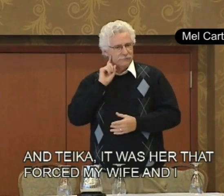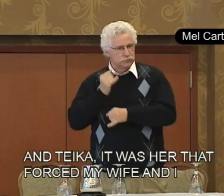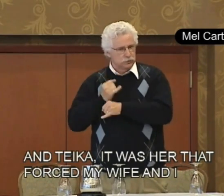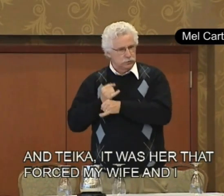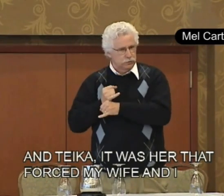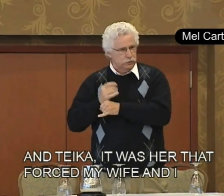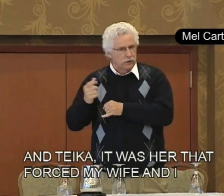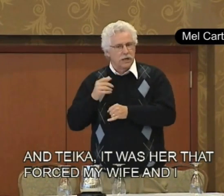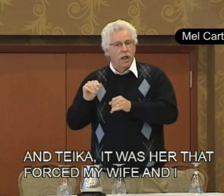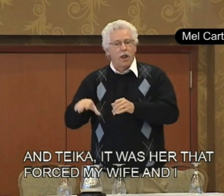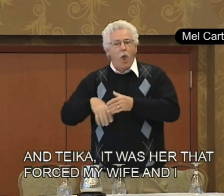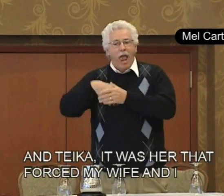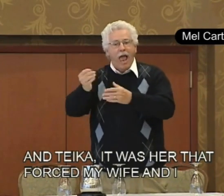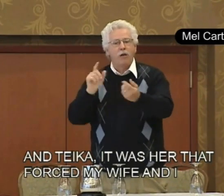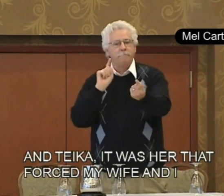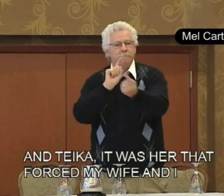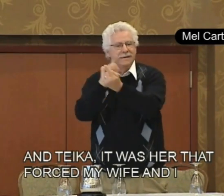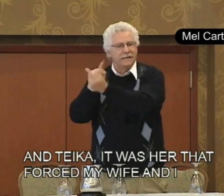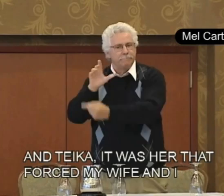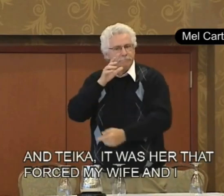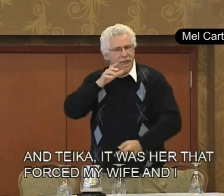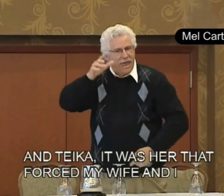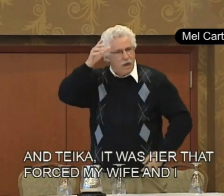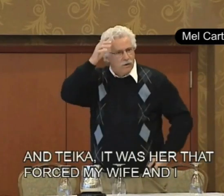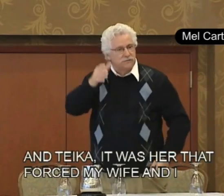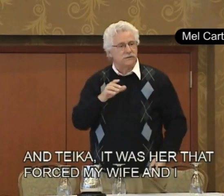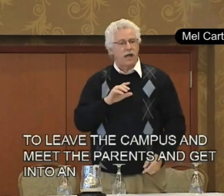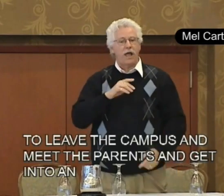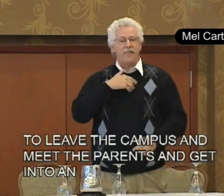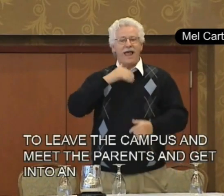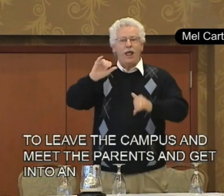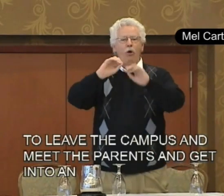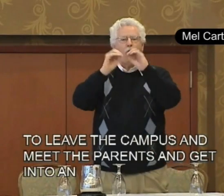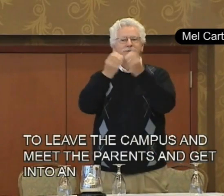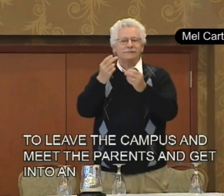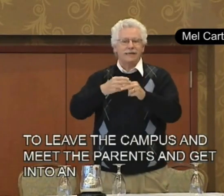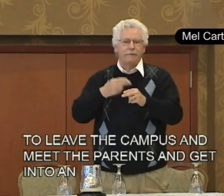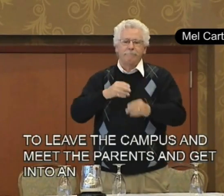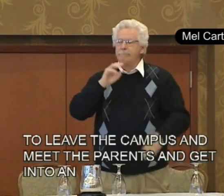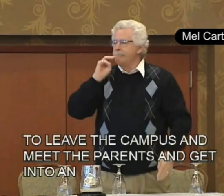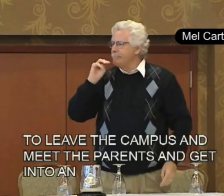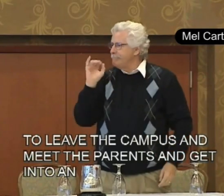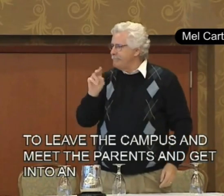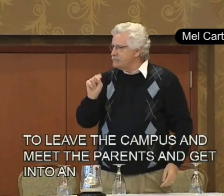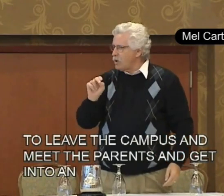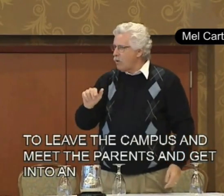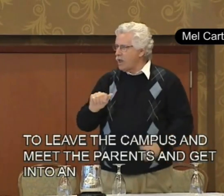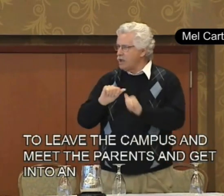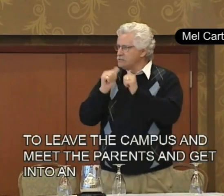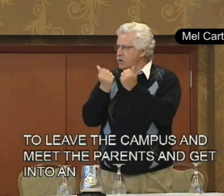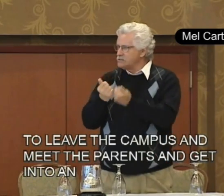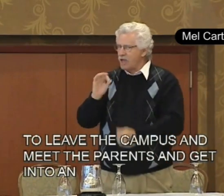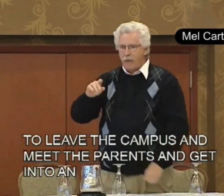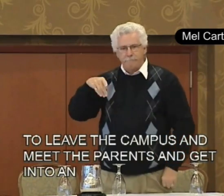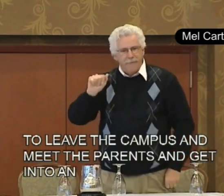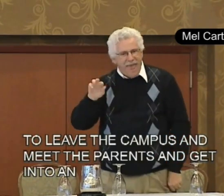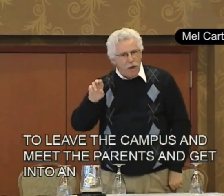was her that forced my wife and I to leave the campus and meet the parents and get into an organization called the Minnesota